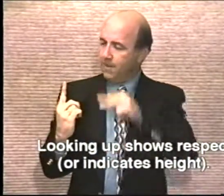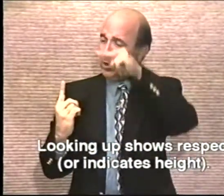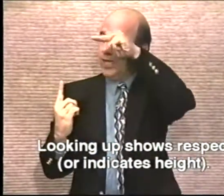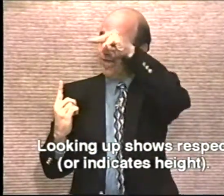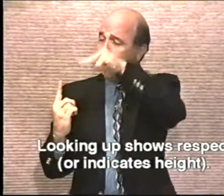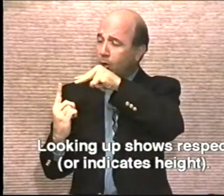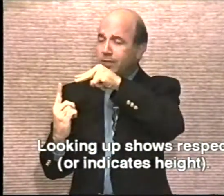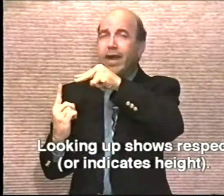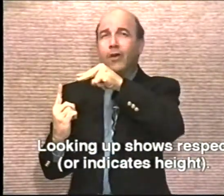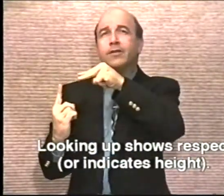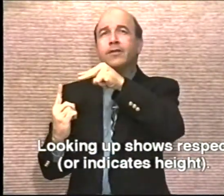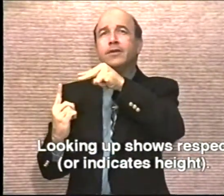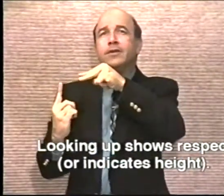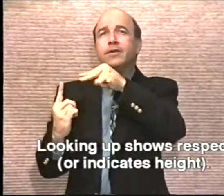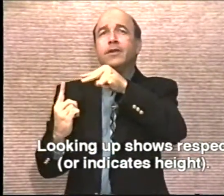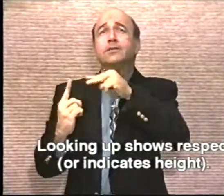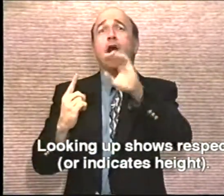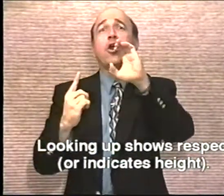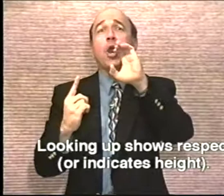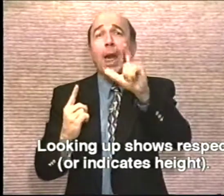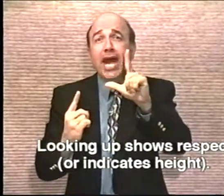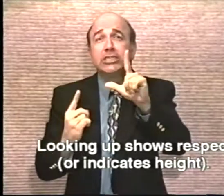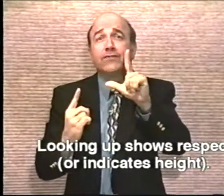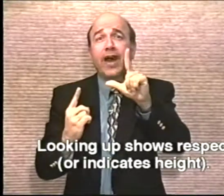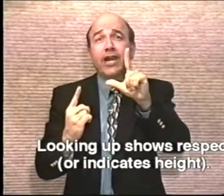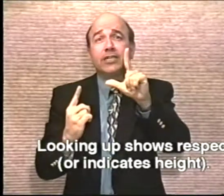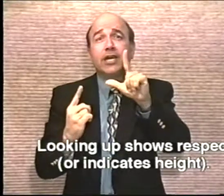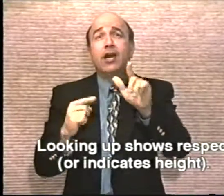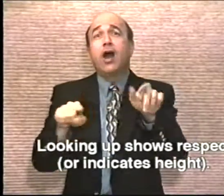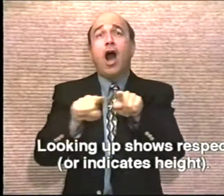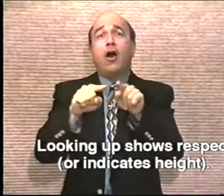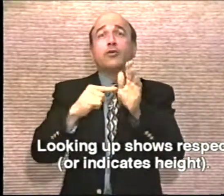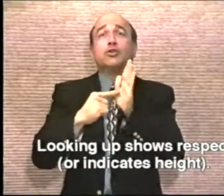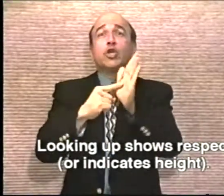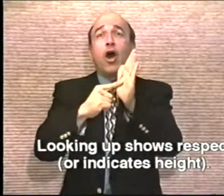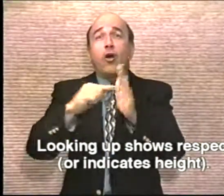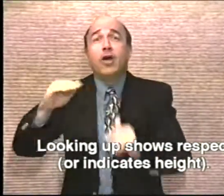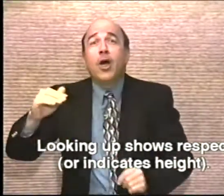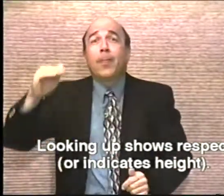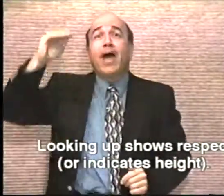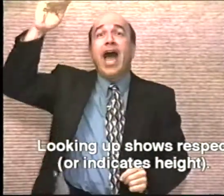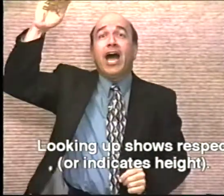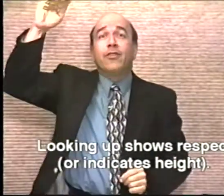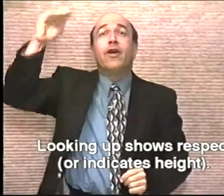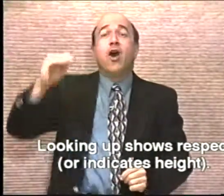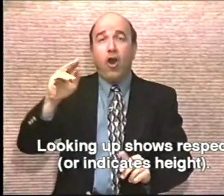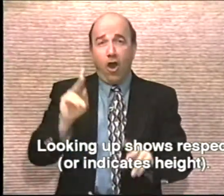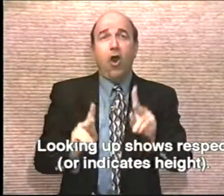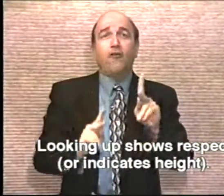because I look down. So classifiers will also show the height of